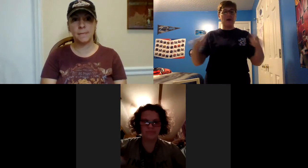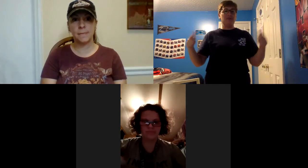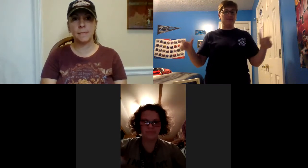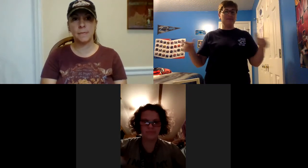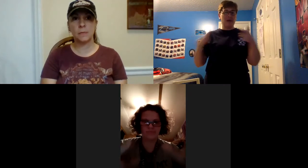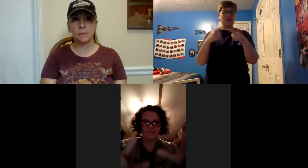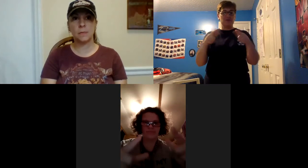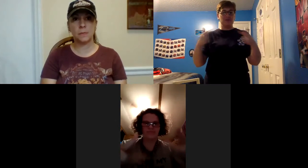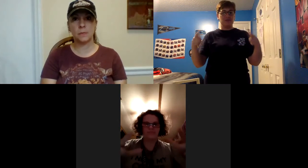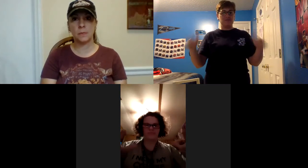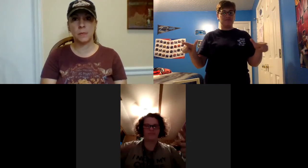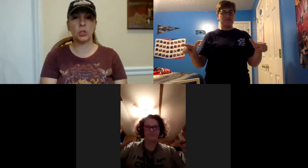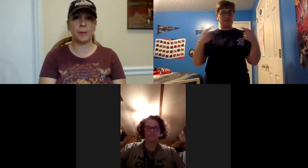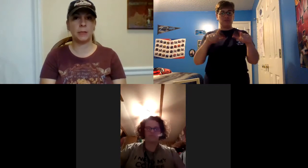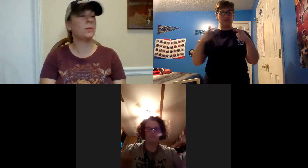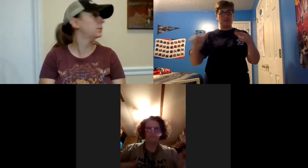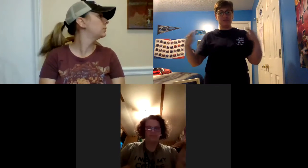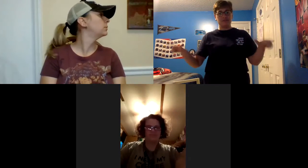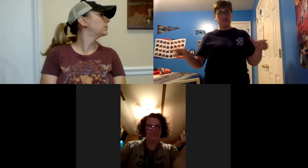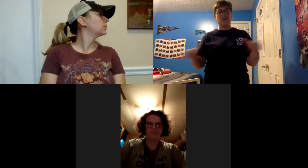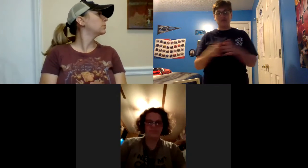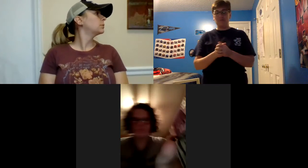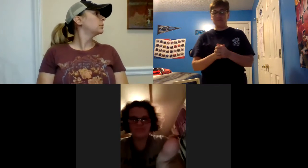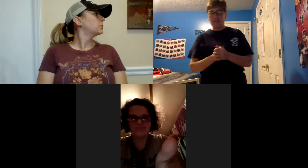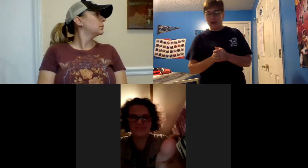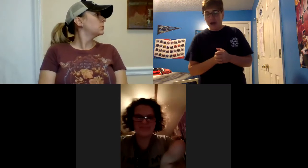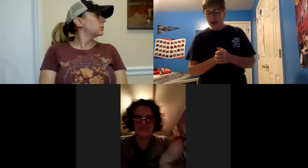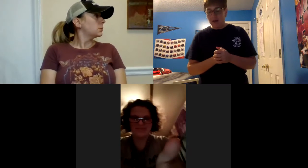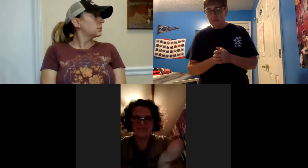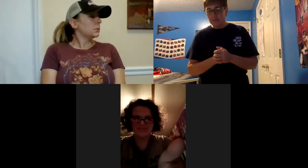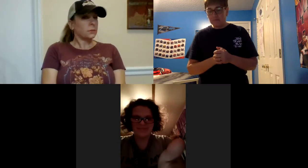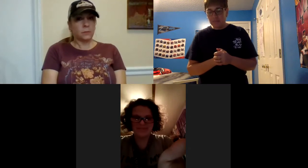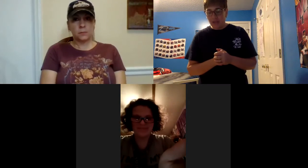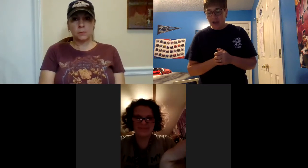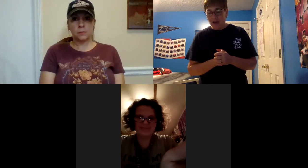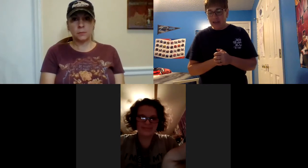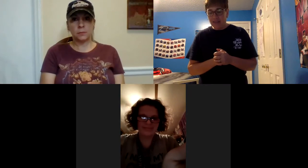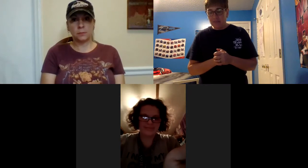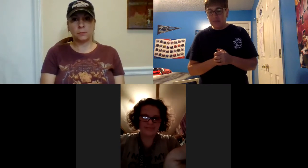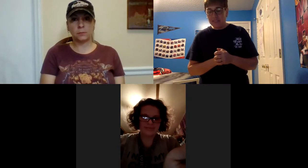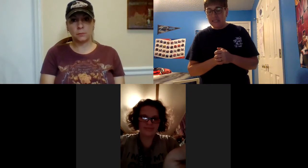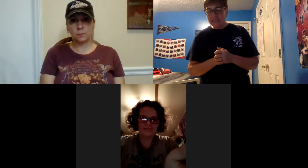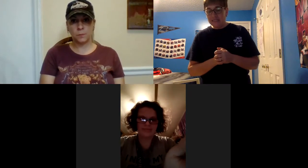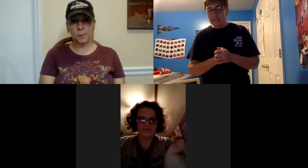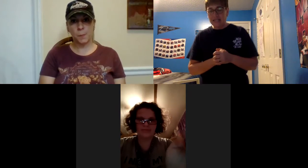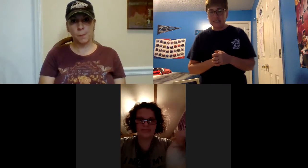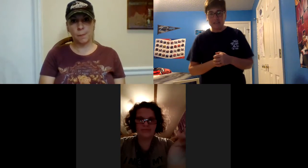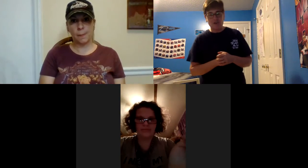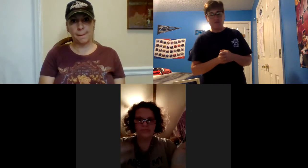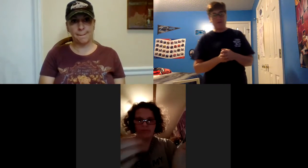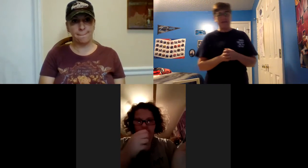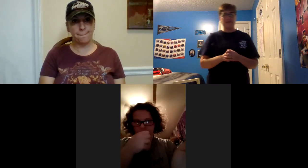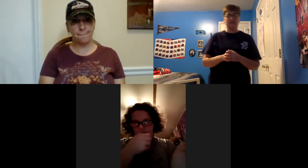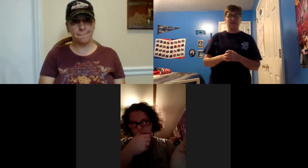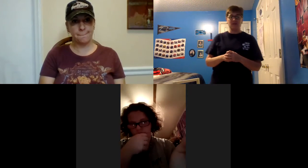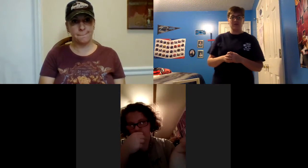though, I would do the dun dun dun with them. All right, and then please sign slow